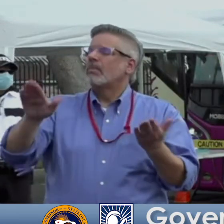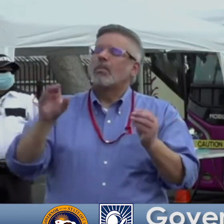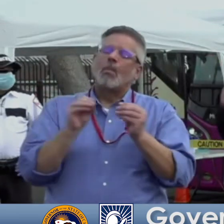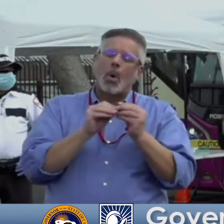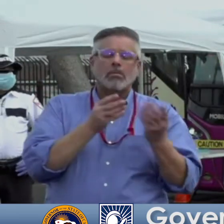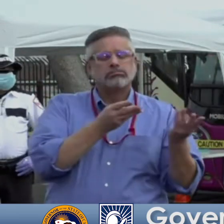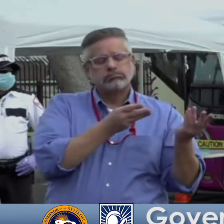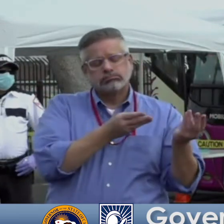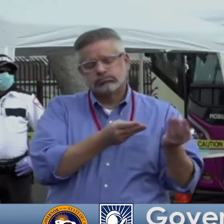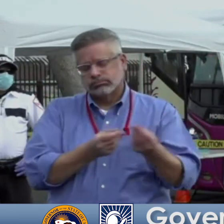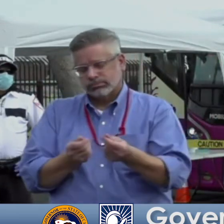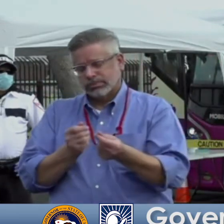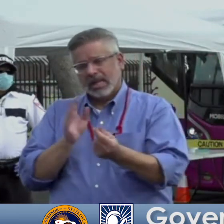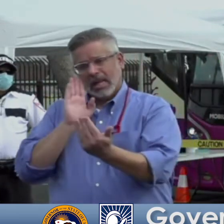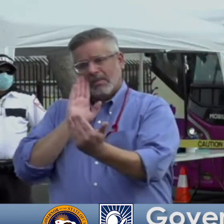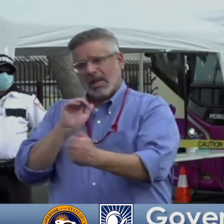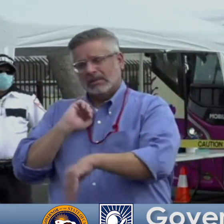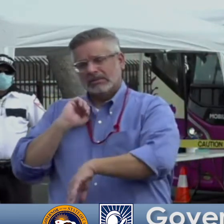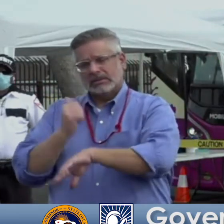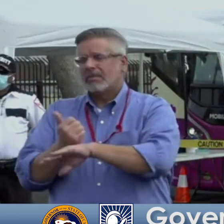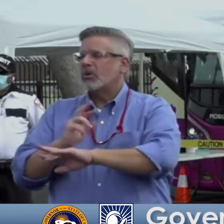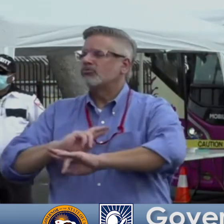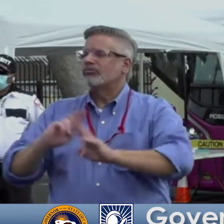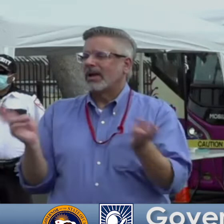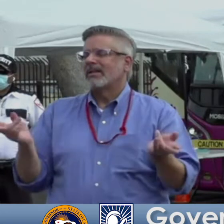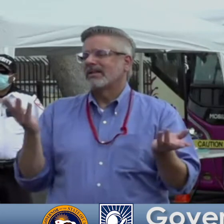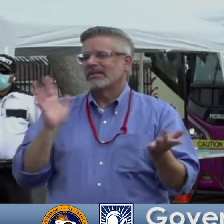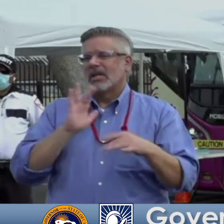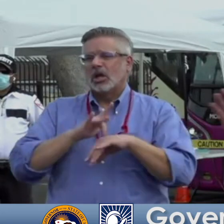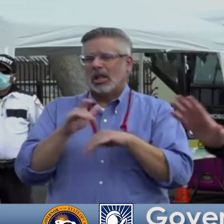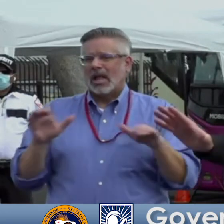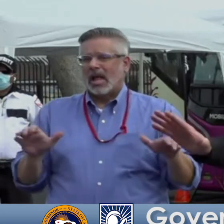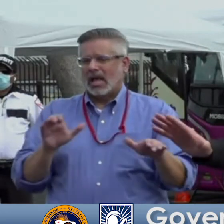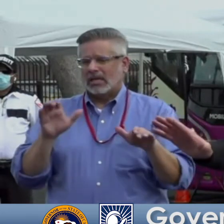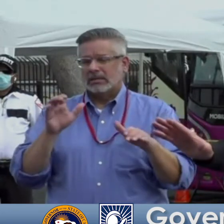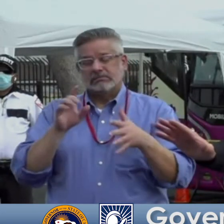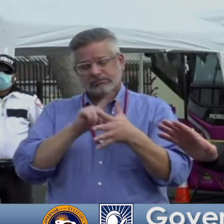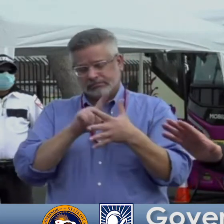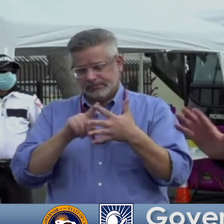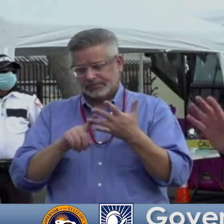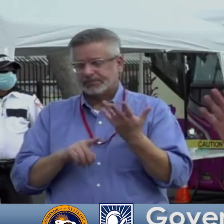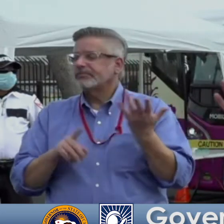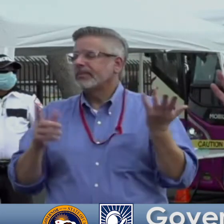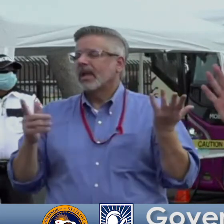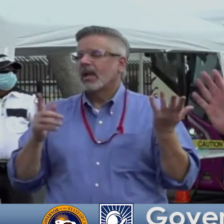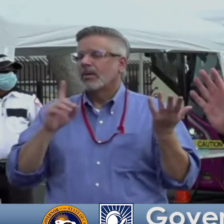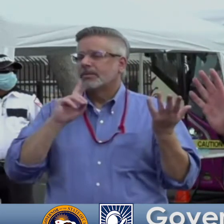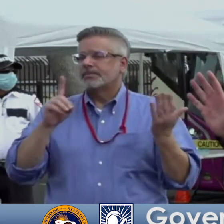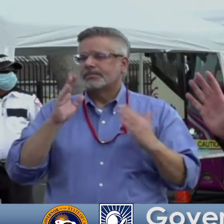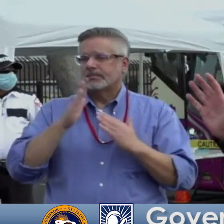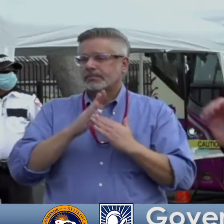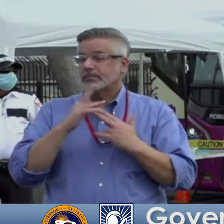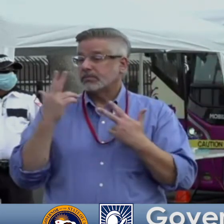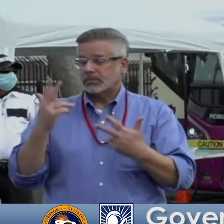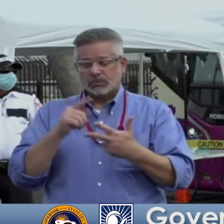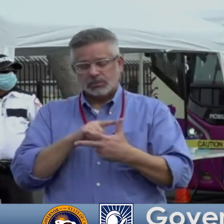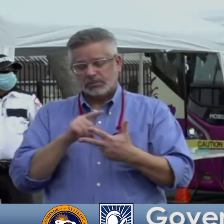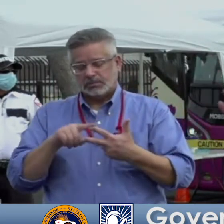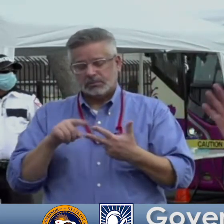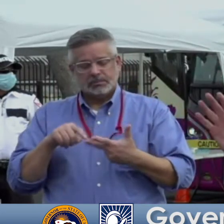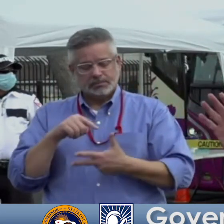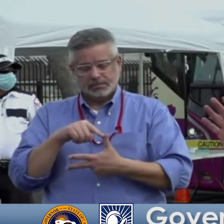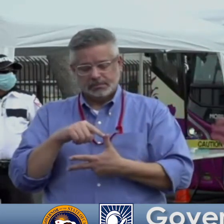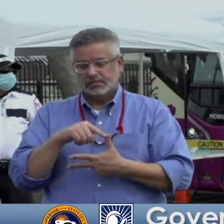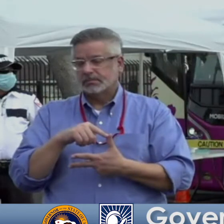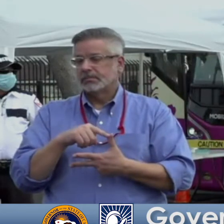continuation with an expectation. And so we expect early action on a number of items. And I'll just give you the top three to the extent